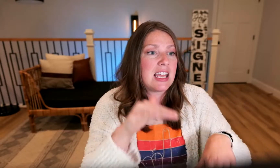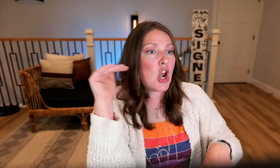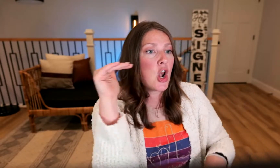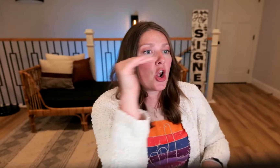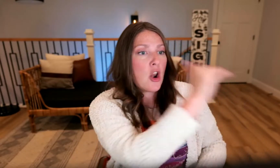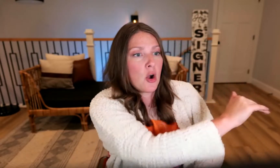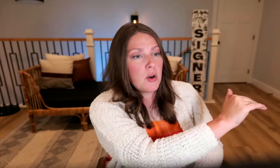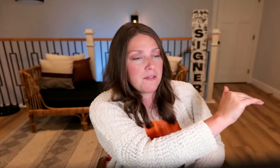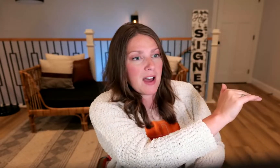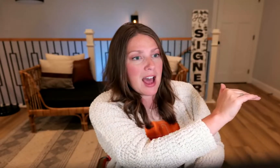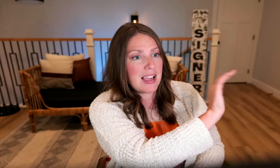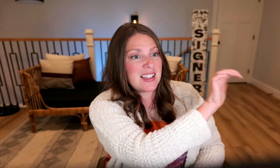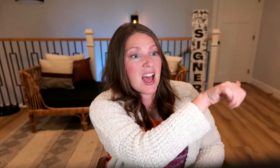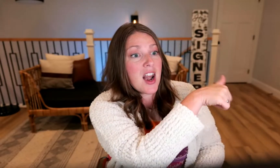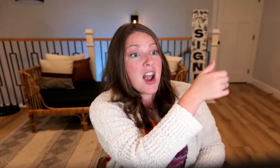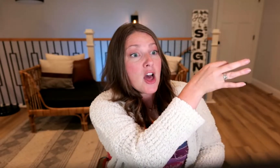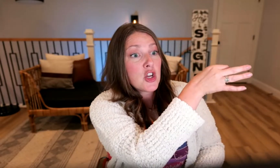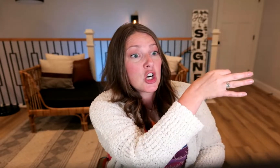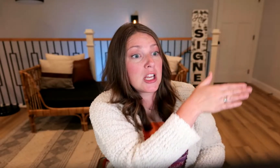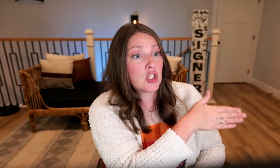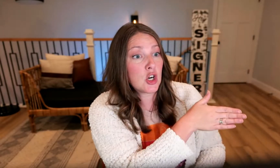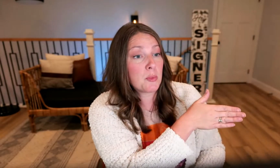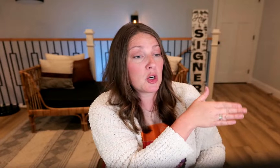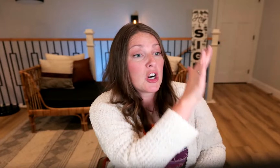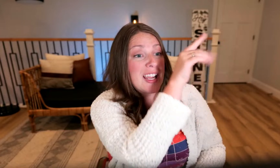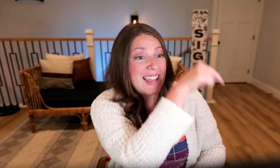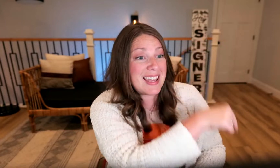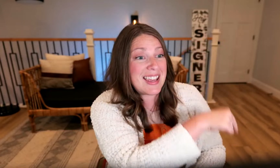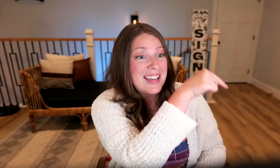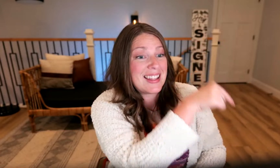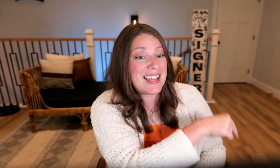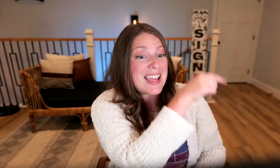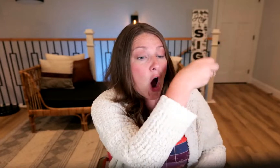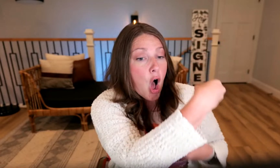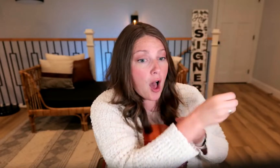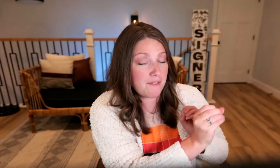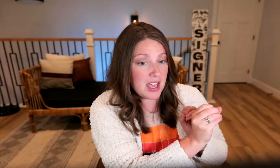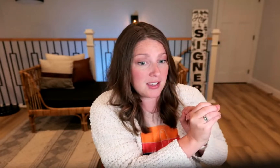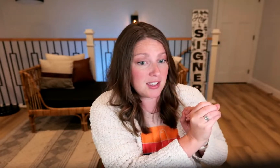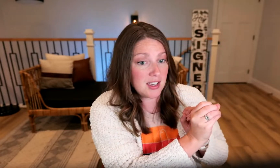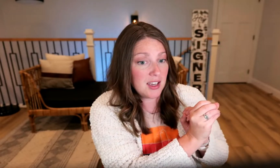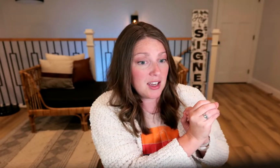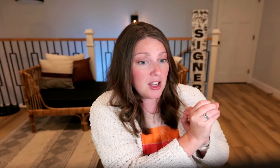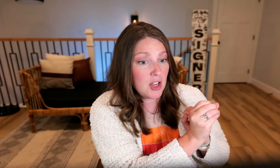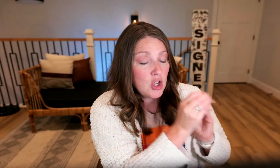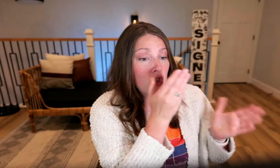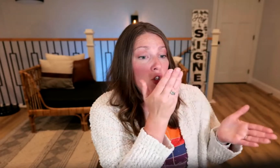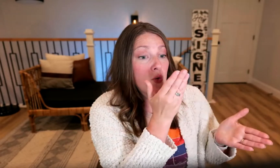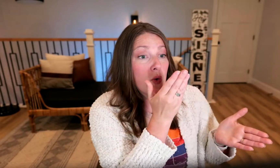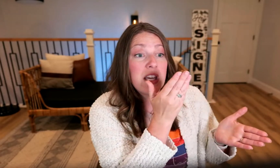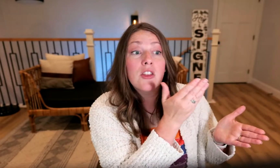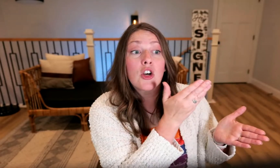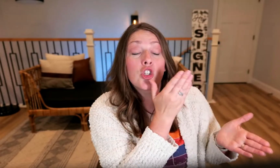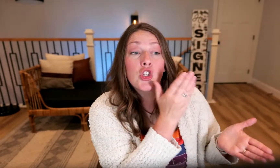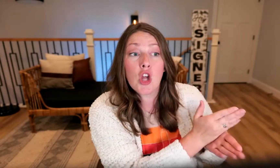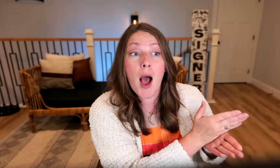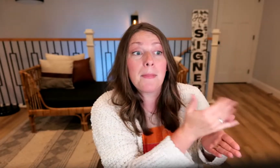it notifies another interpreter in the office to either stop